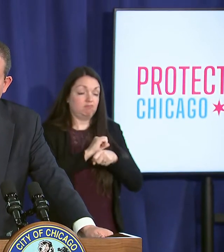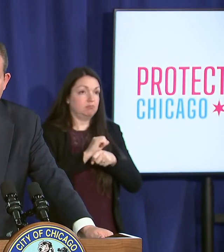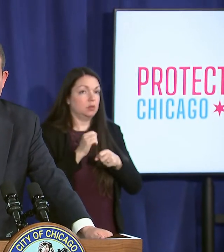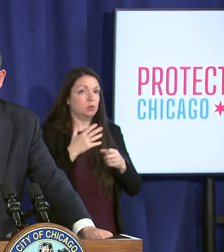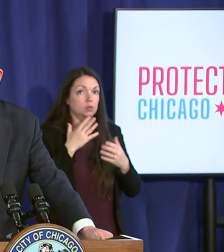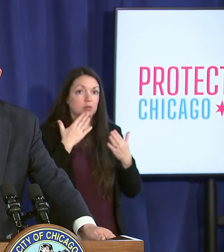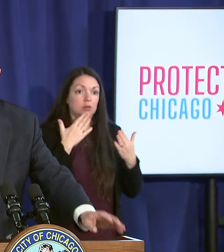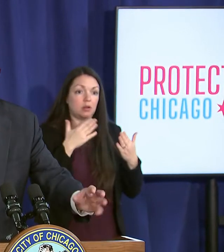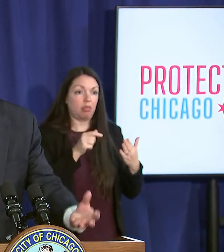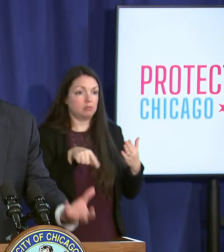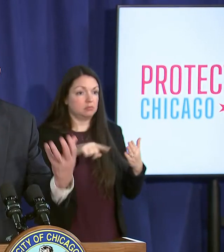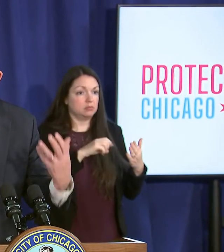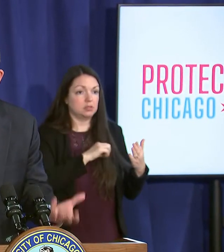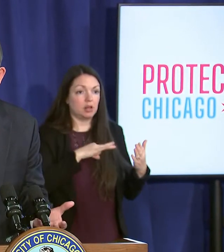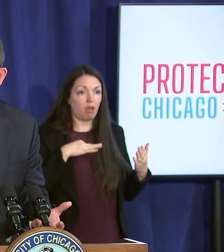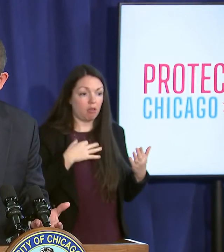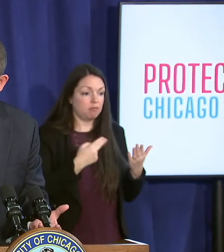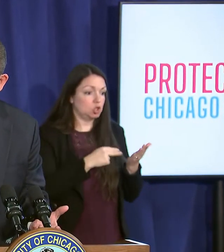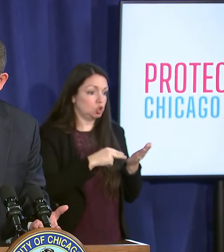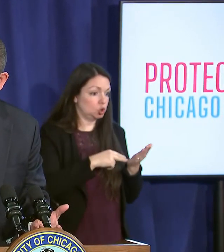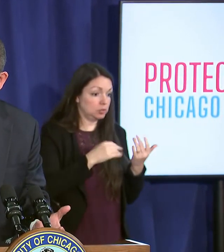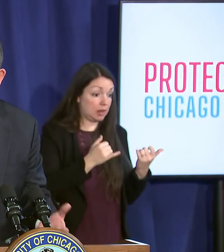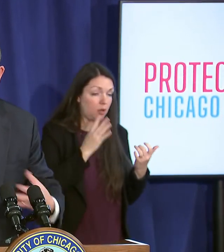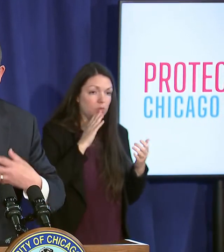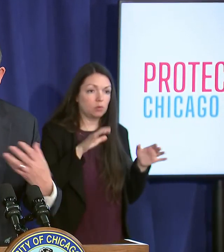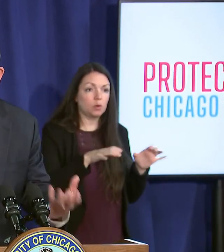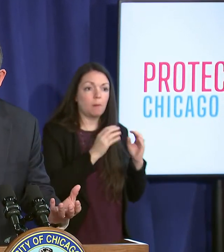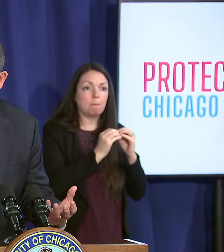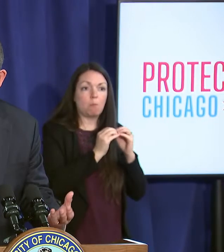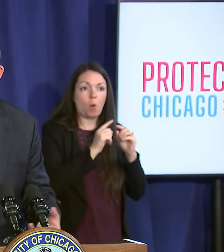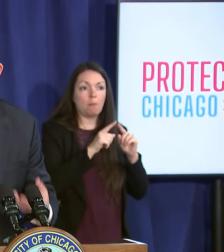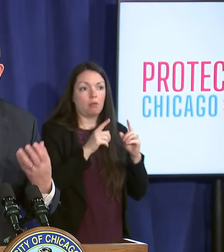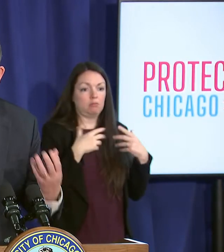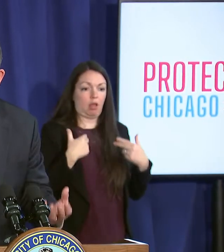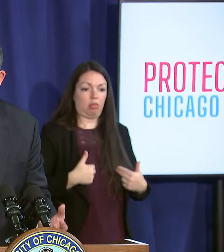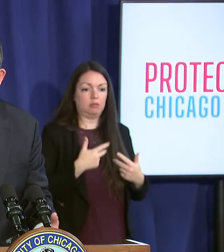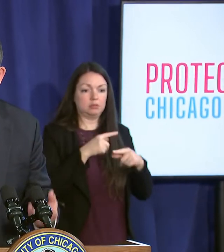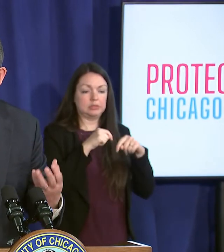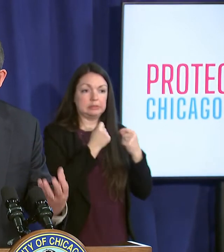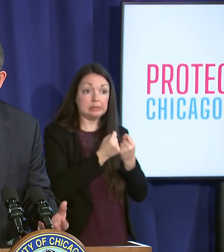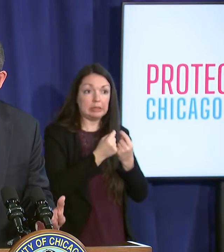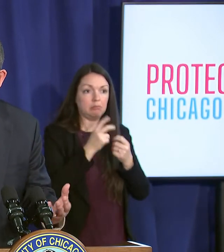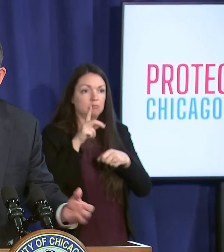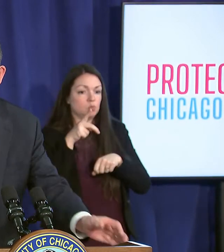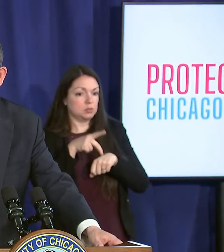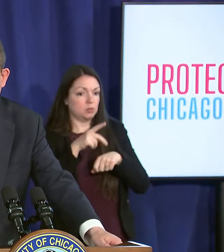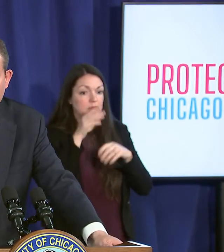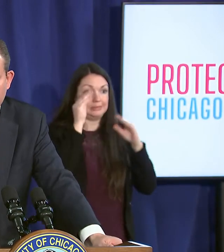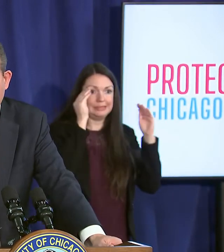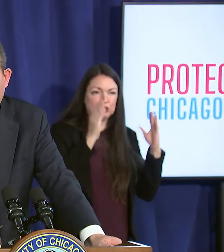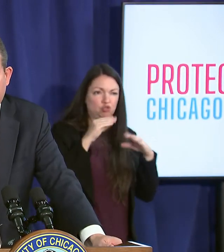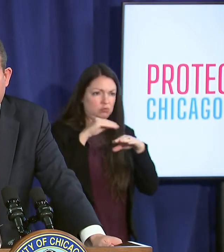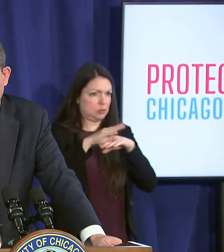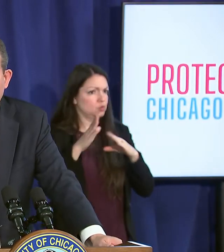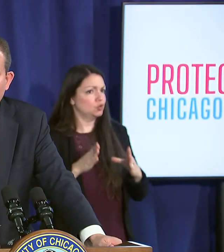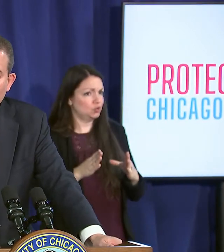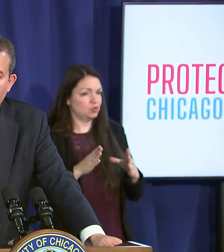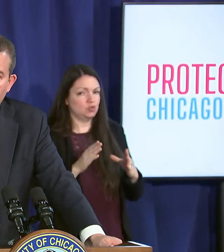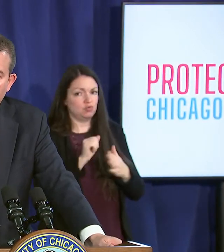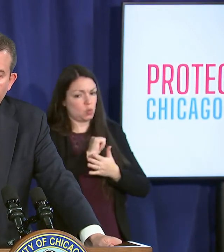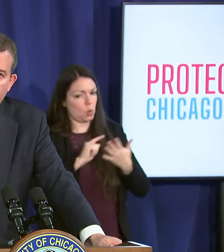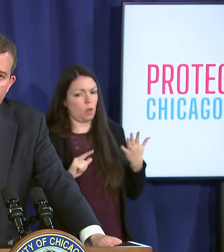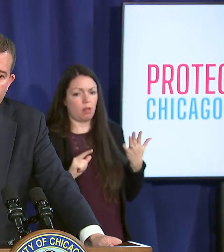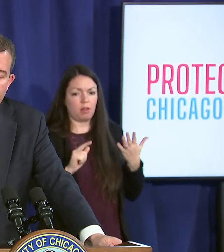staff, from our nurses are now going to be doing a lot more, but we've had our health team, we've had our principals, our teachers, our counselors, all